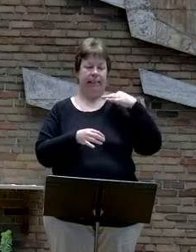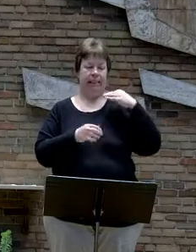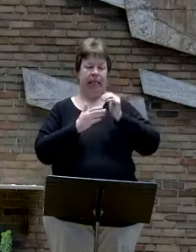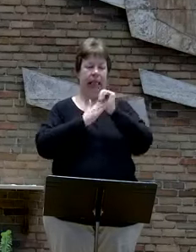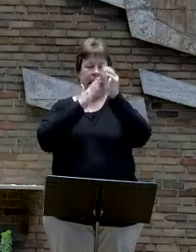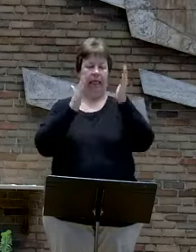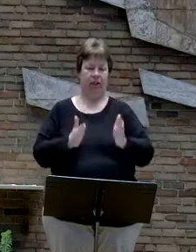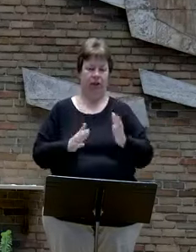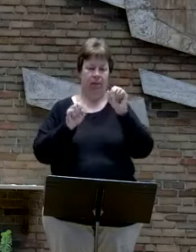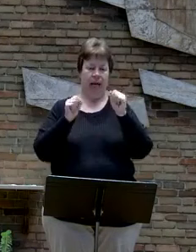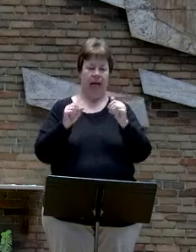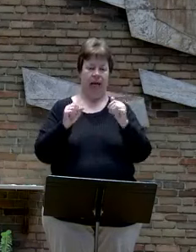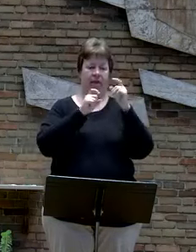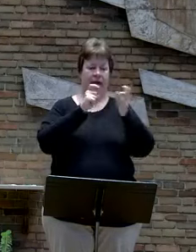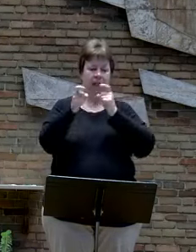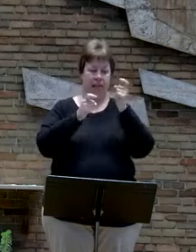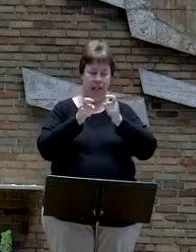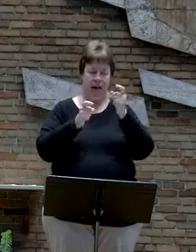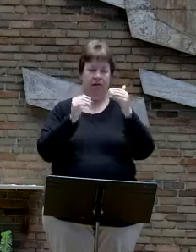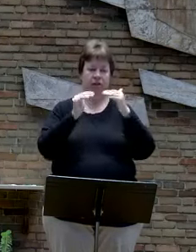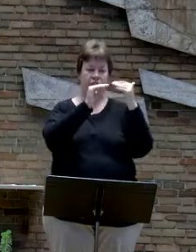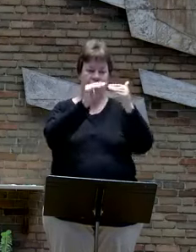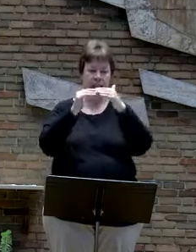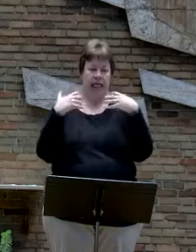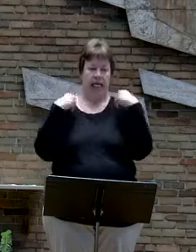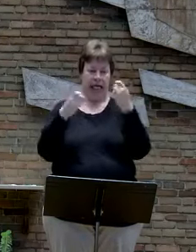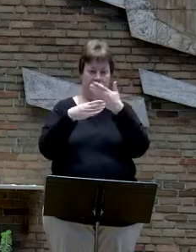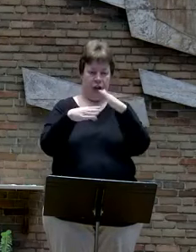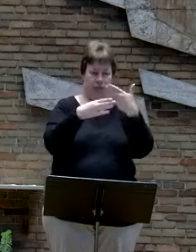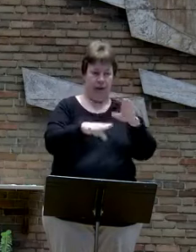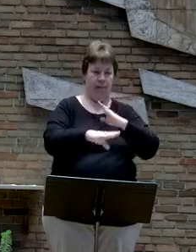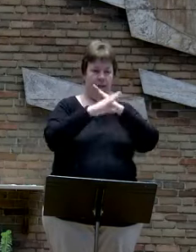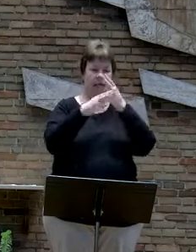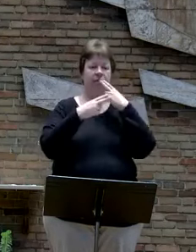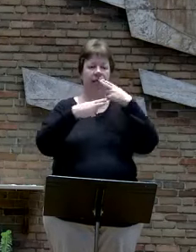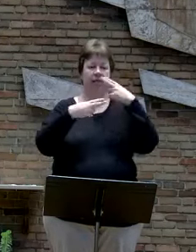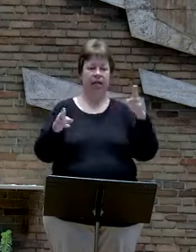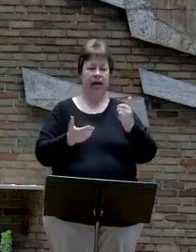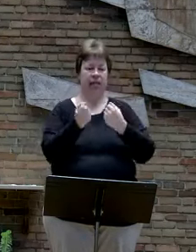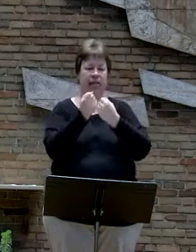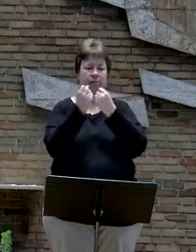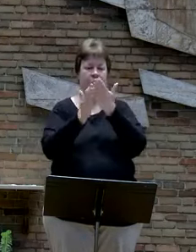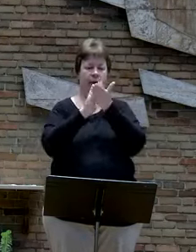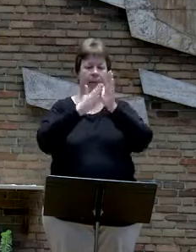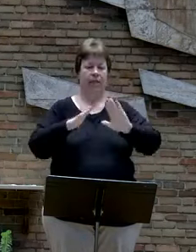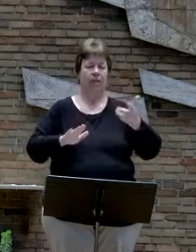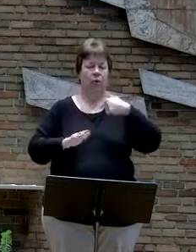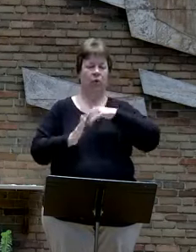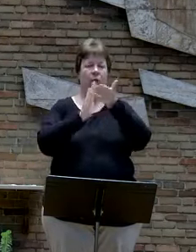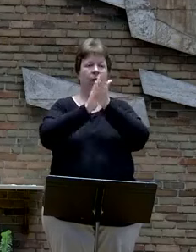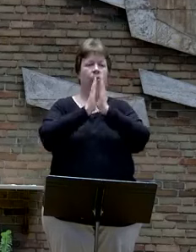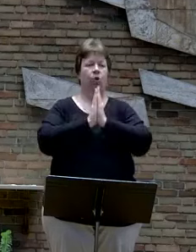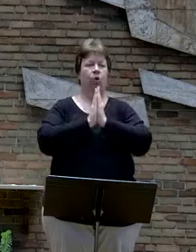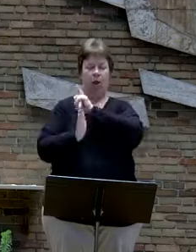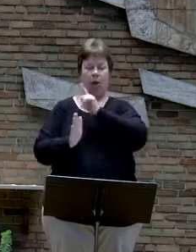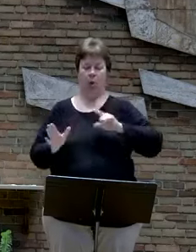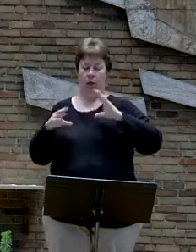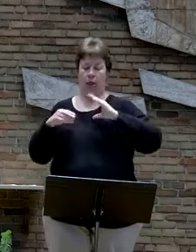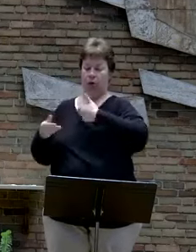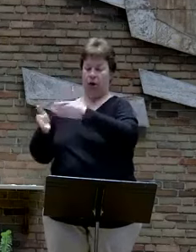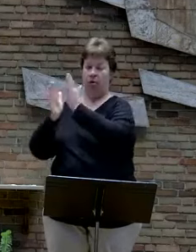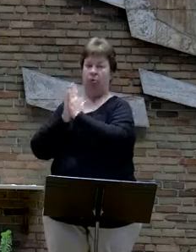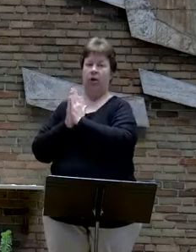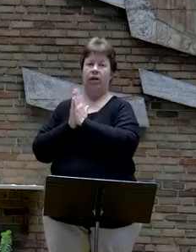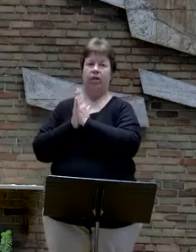govern justly, heal divisions, protect the innocent, and foster peace, we pray. Lord, hear